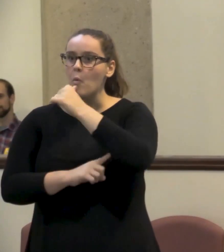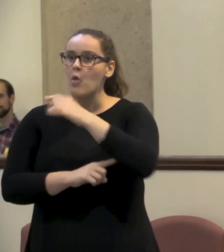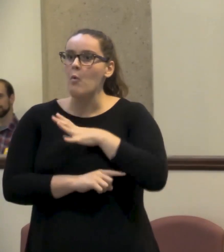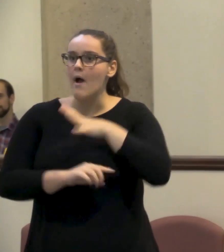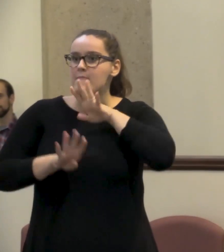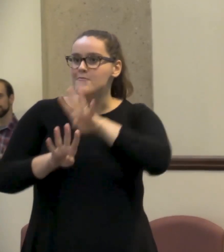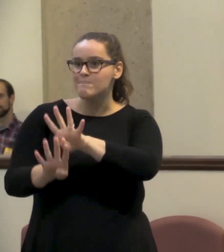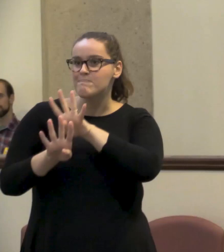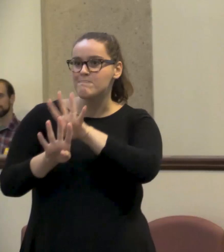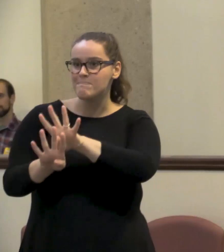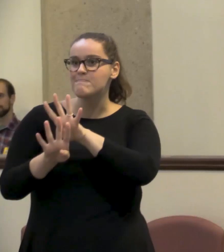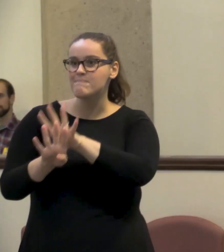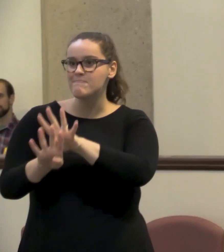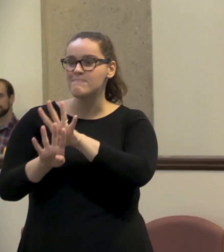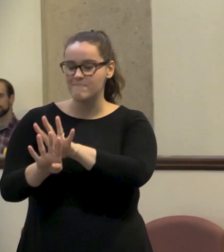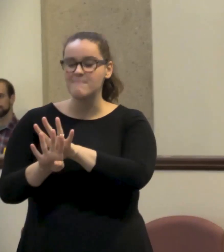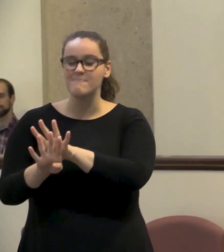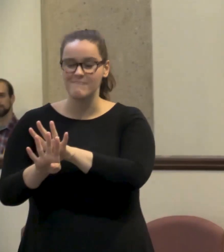on Washington.